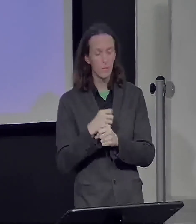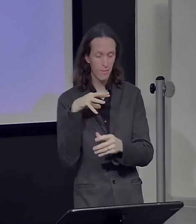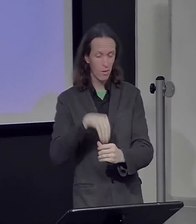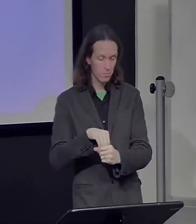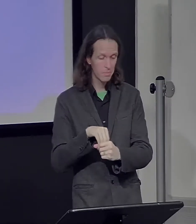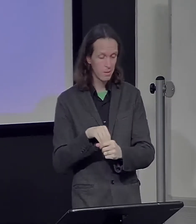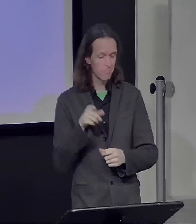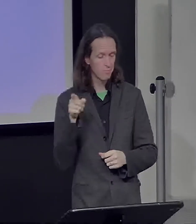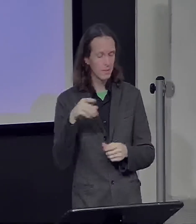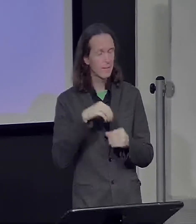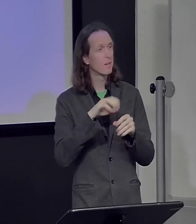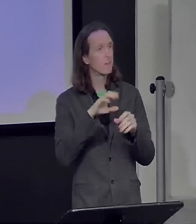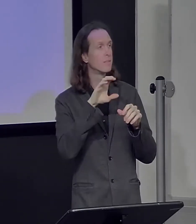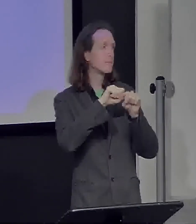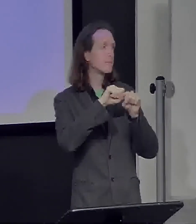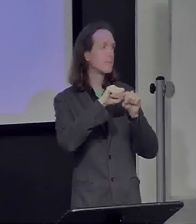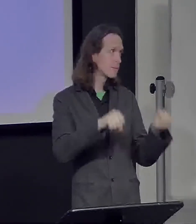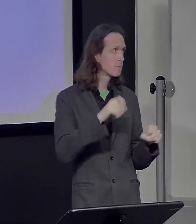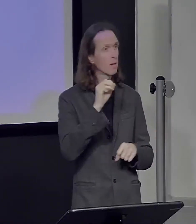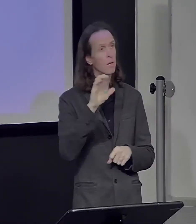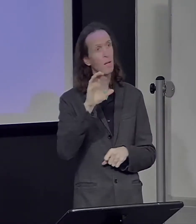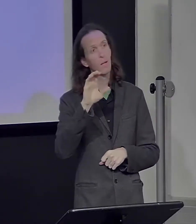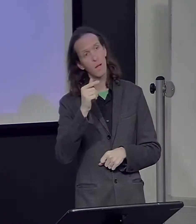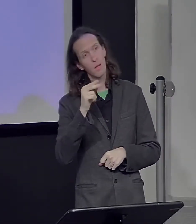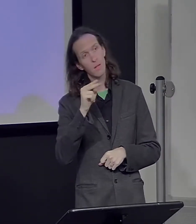on human subjects.